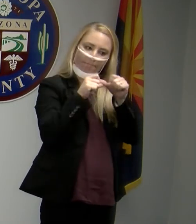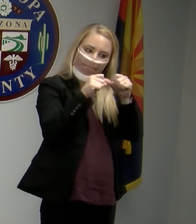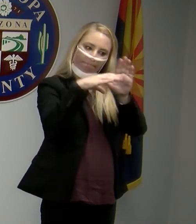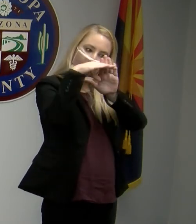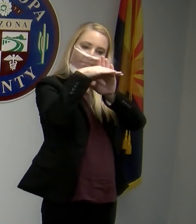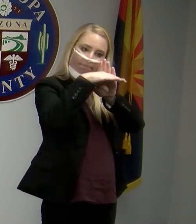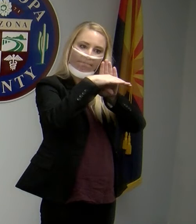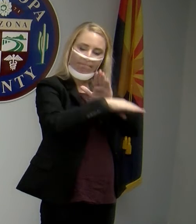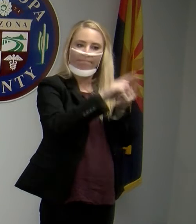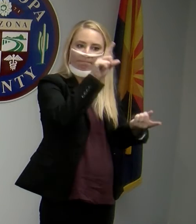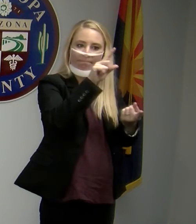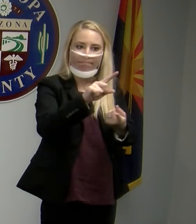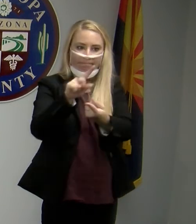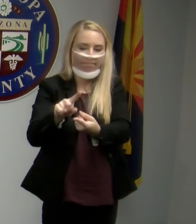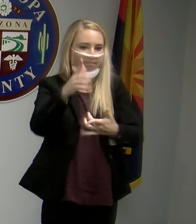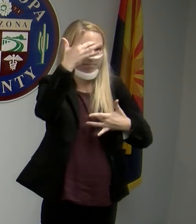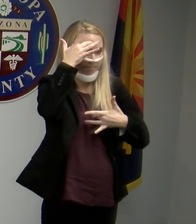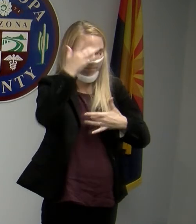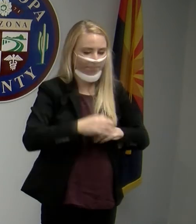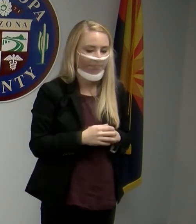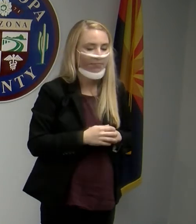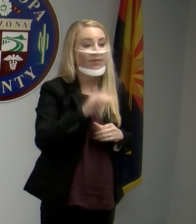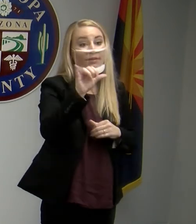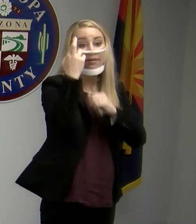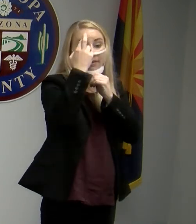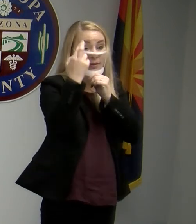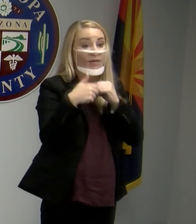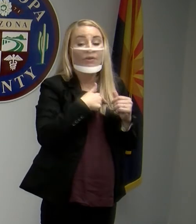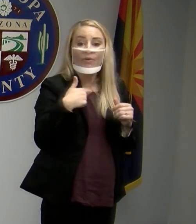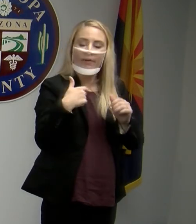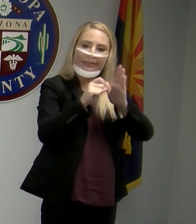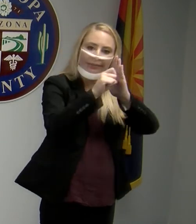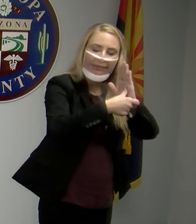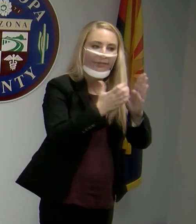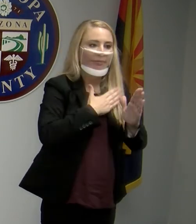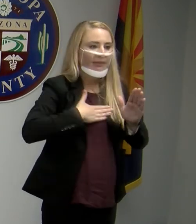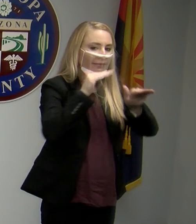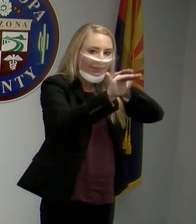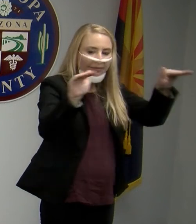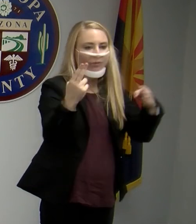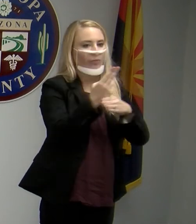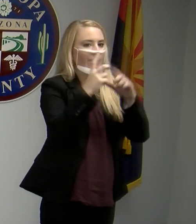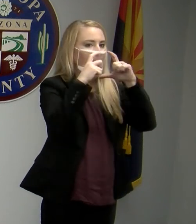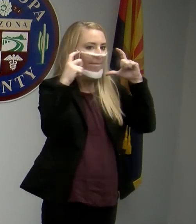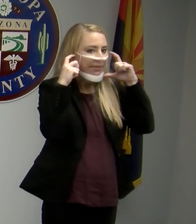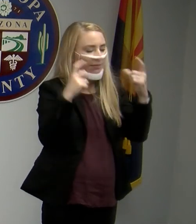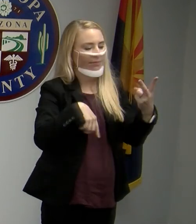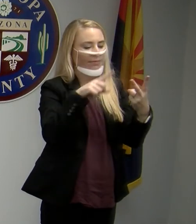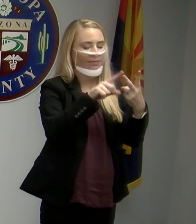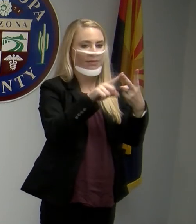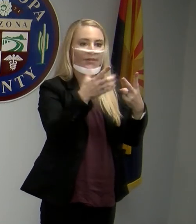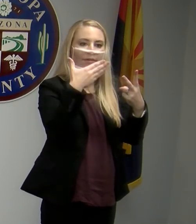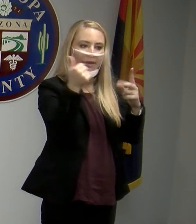is why we repeat so often to please wear a mask when you're out in public, social distance